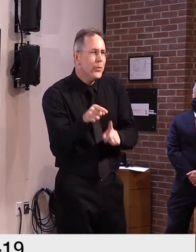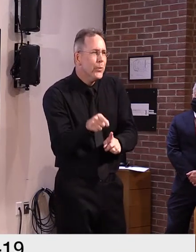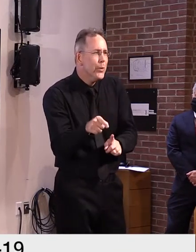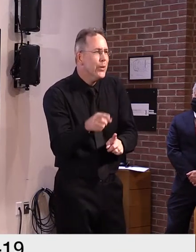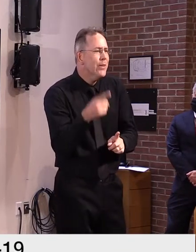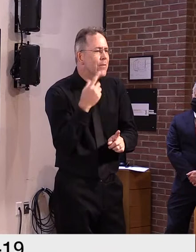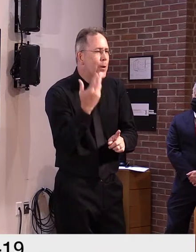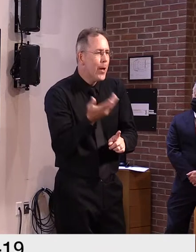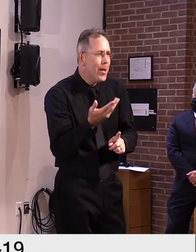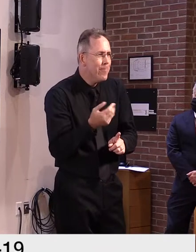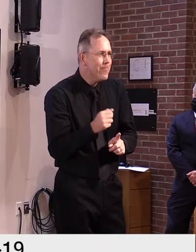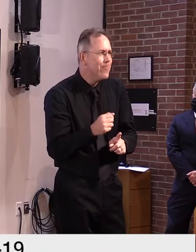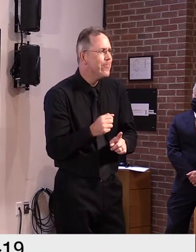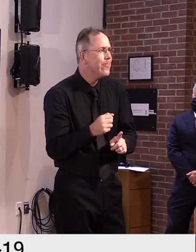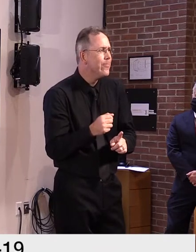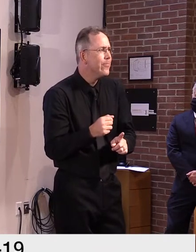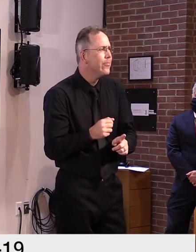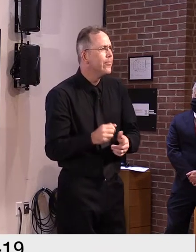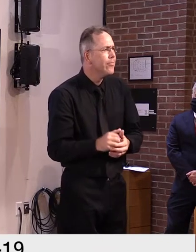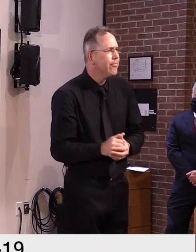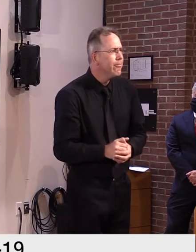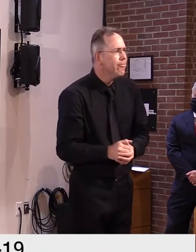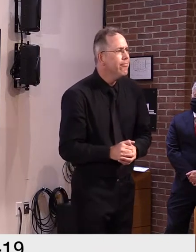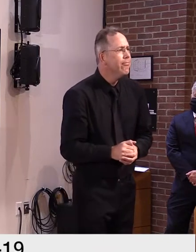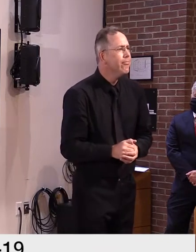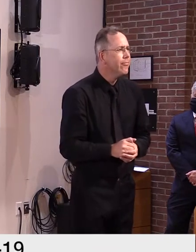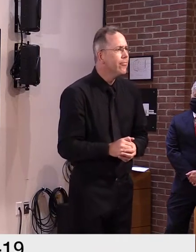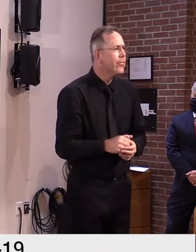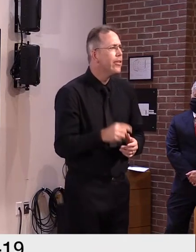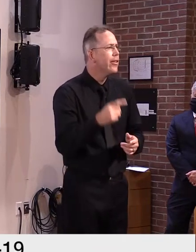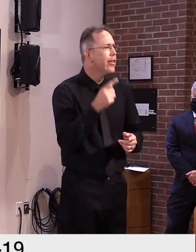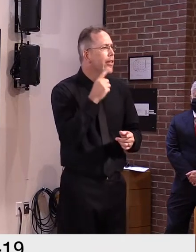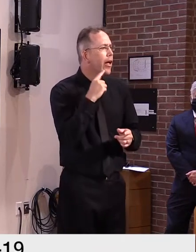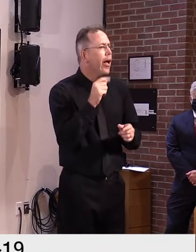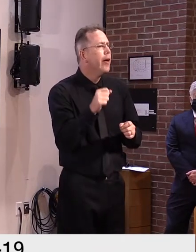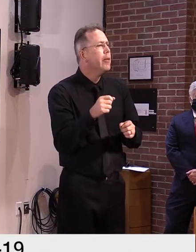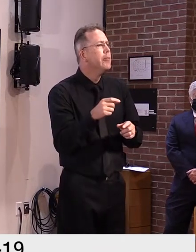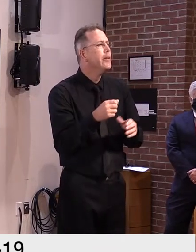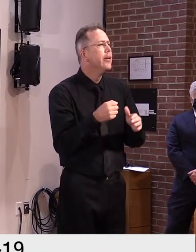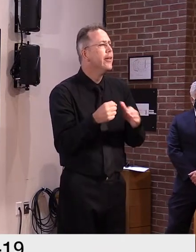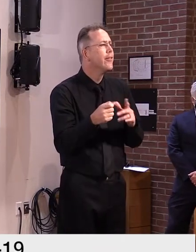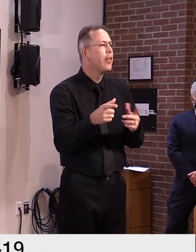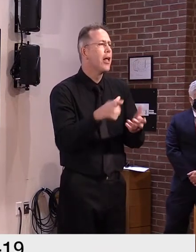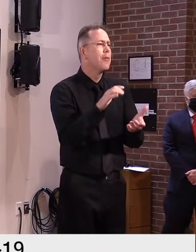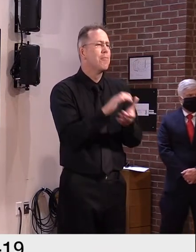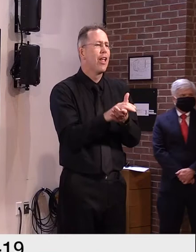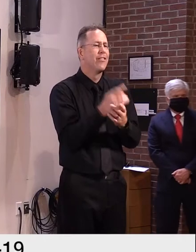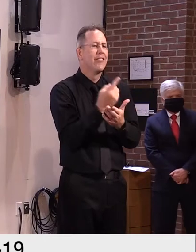last week and possibly been in quarantine, but Liz got married last week.